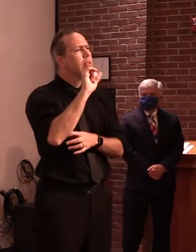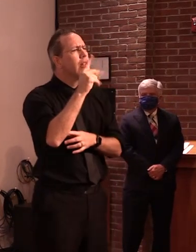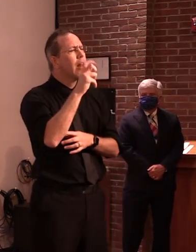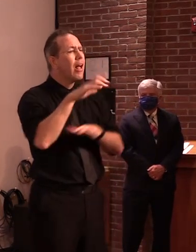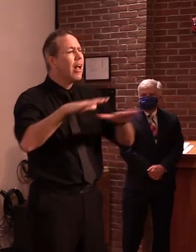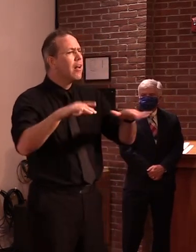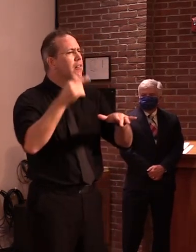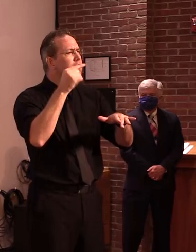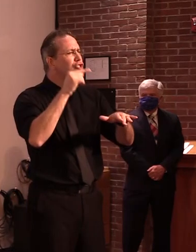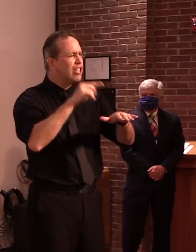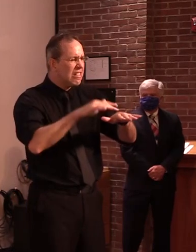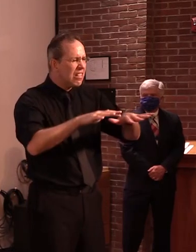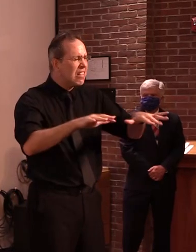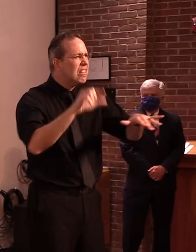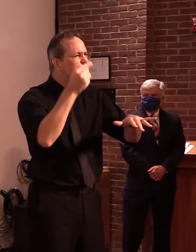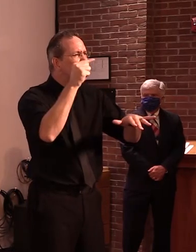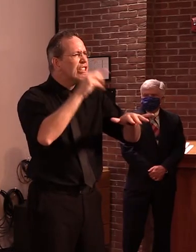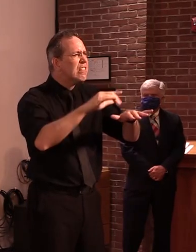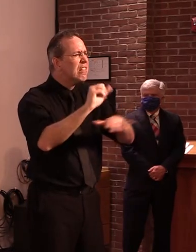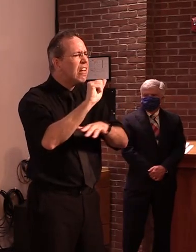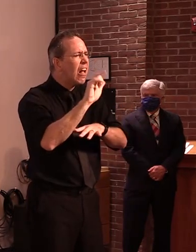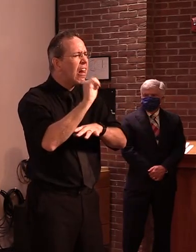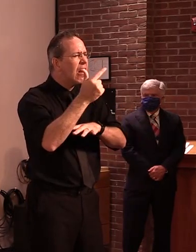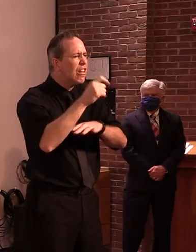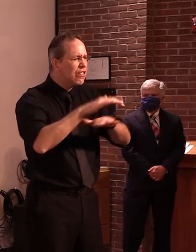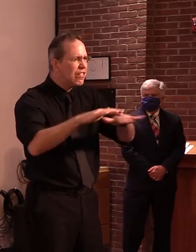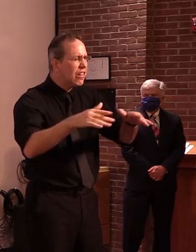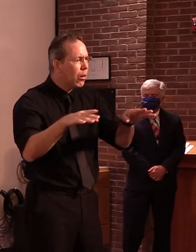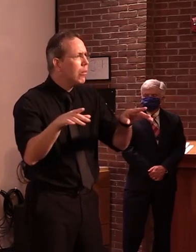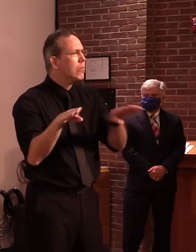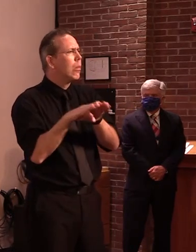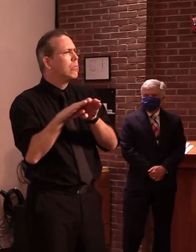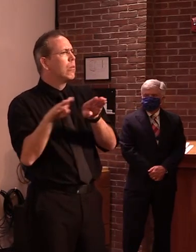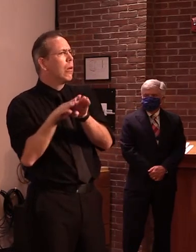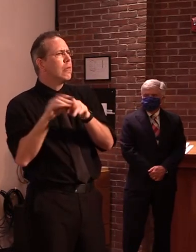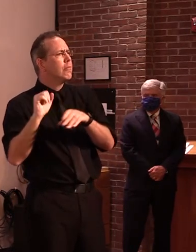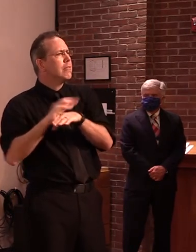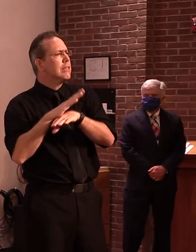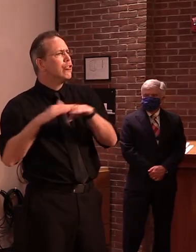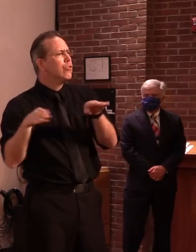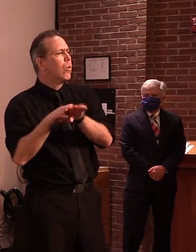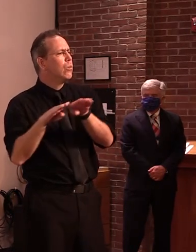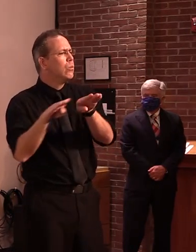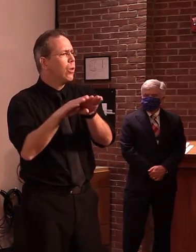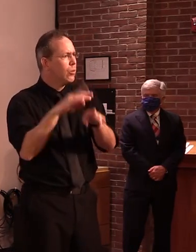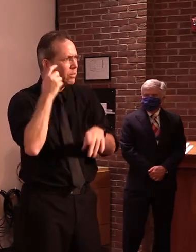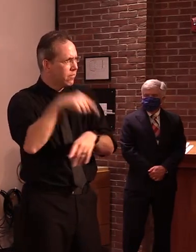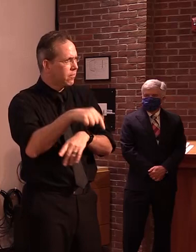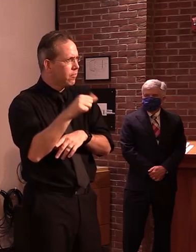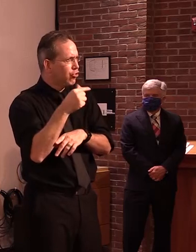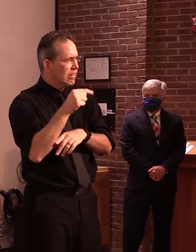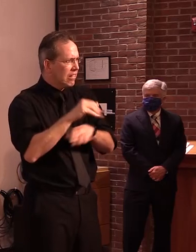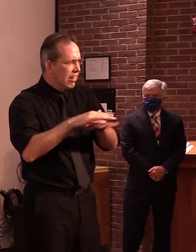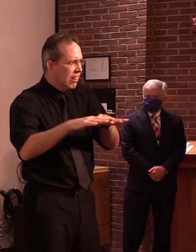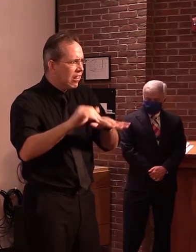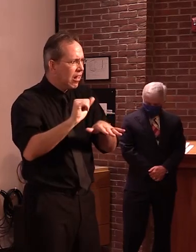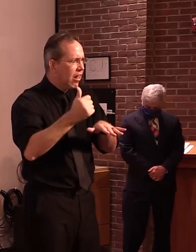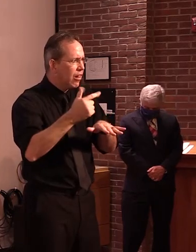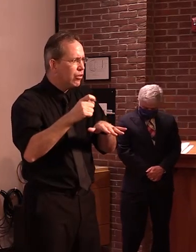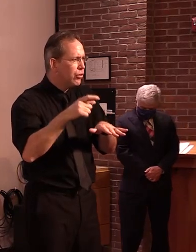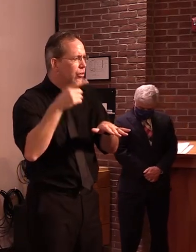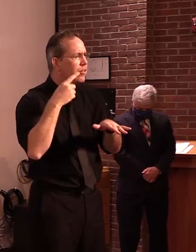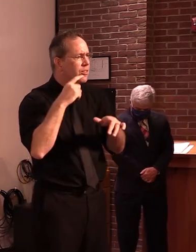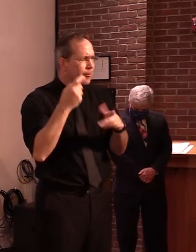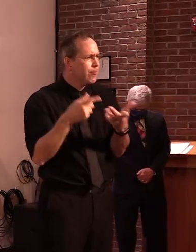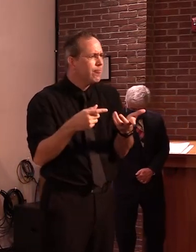and we had a report from the auditor, the state auditor, about the lack